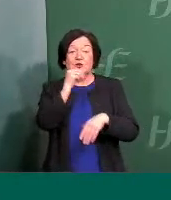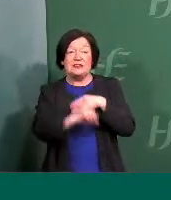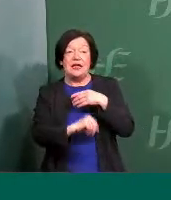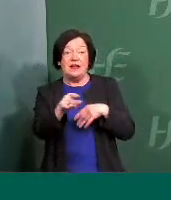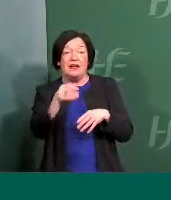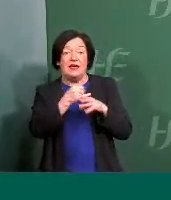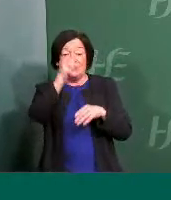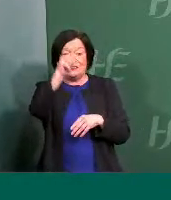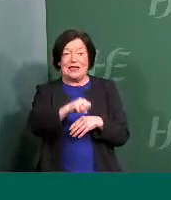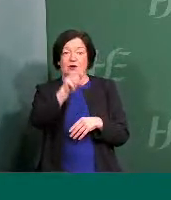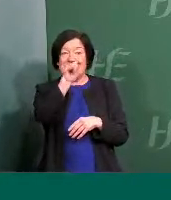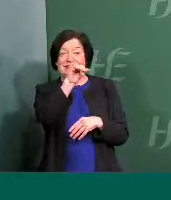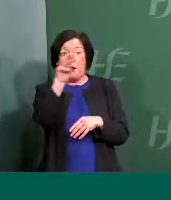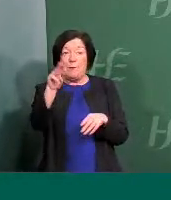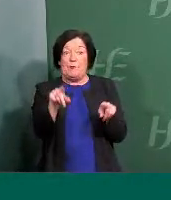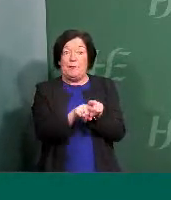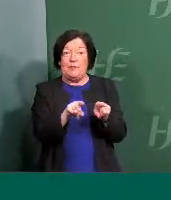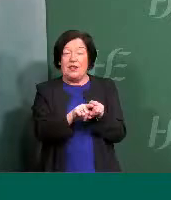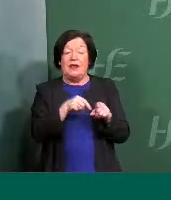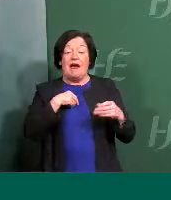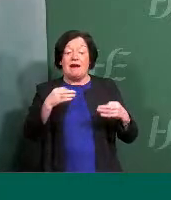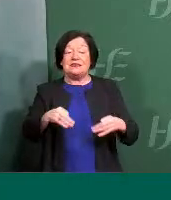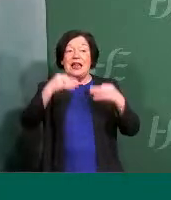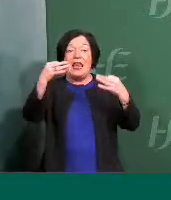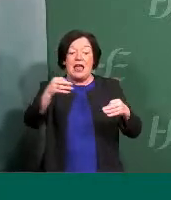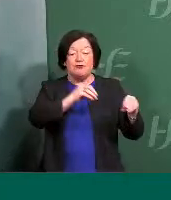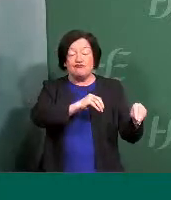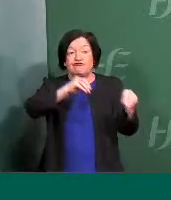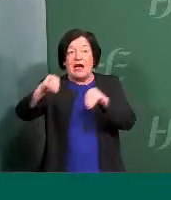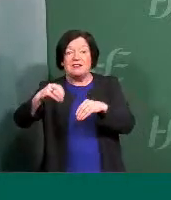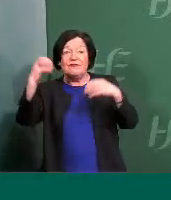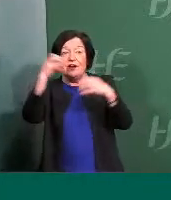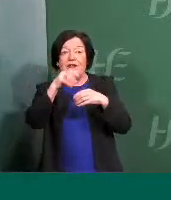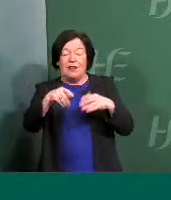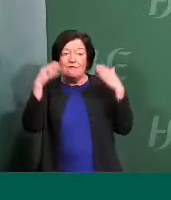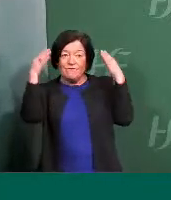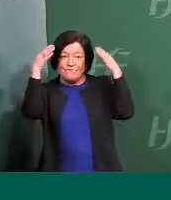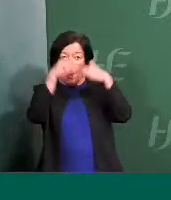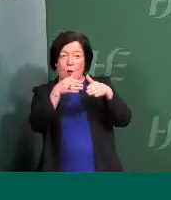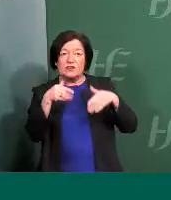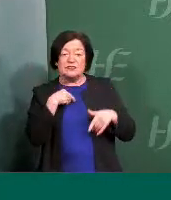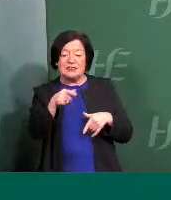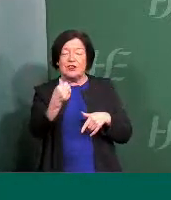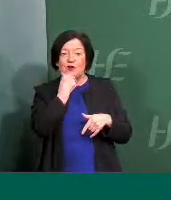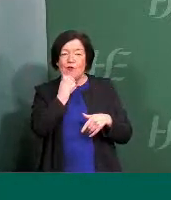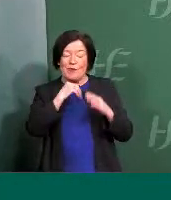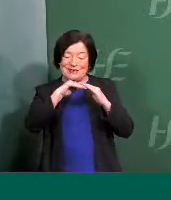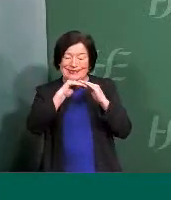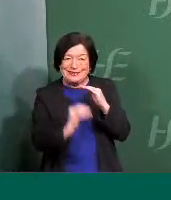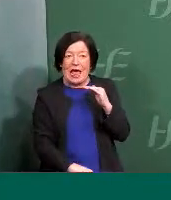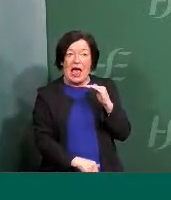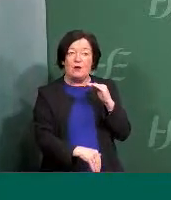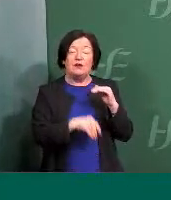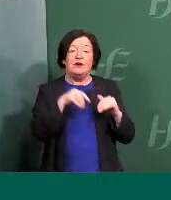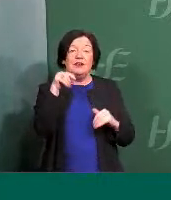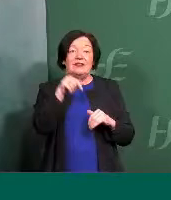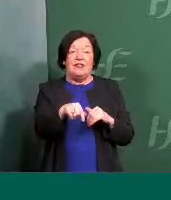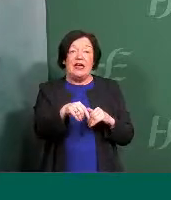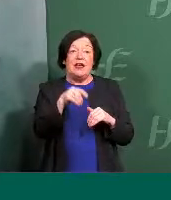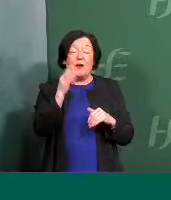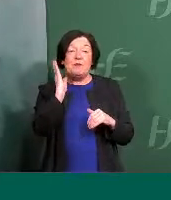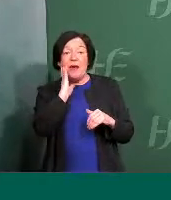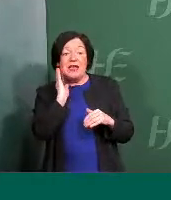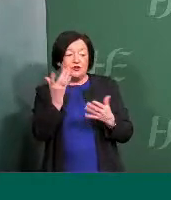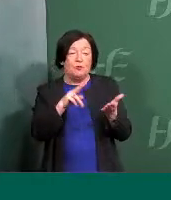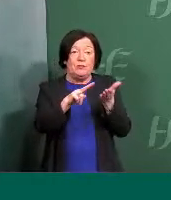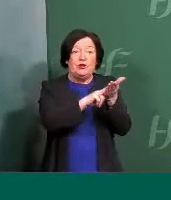in South Tip as well. But our delayed transfers of care are a particular focus for us to get that number back down because they are in effect beds